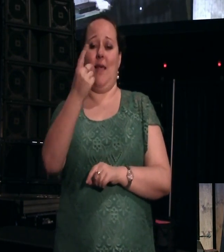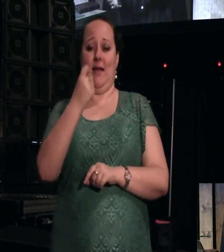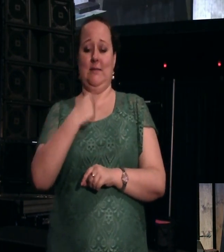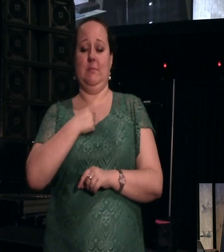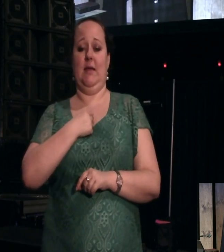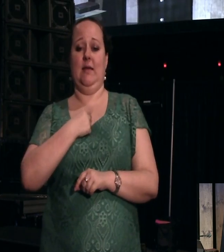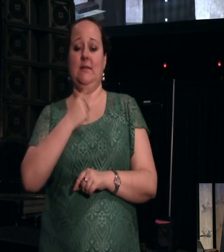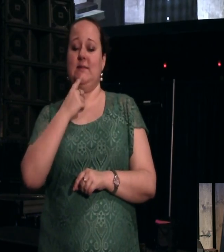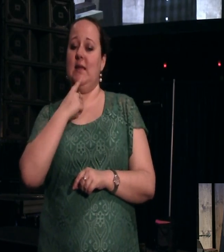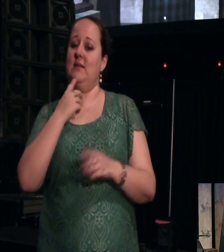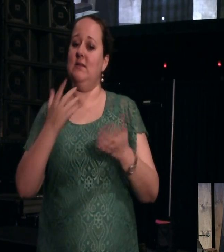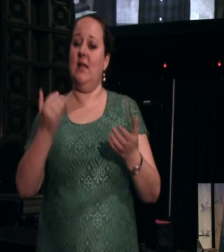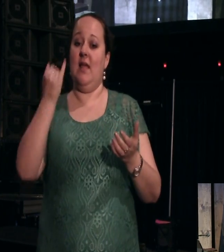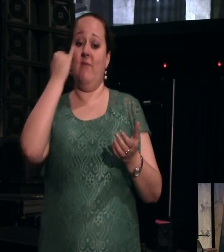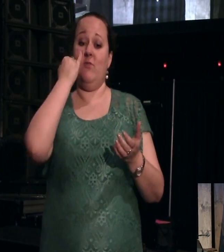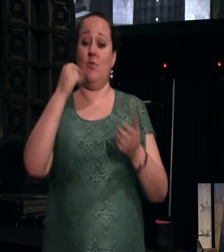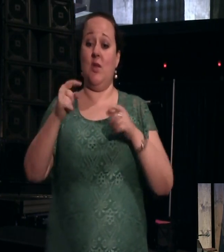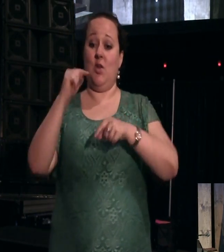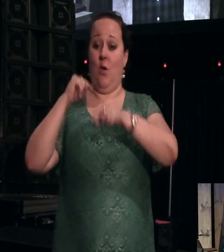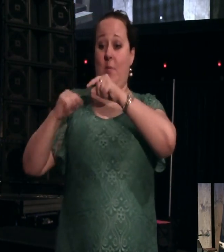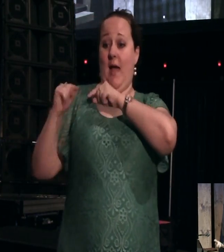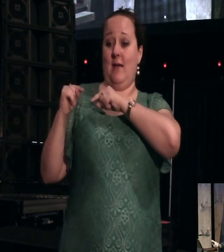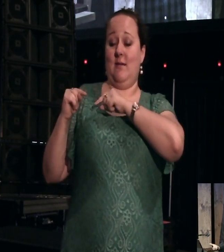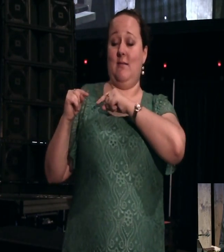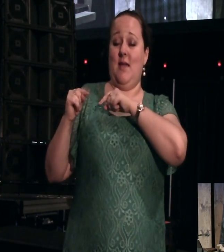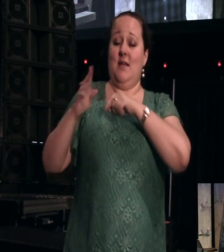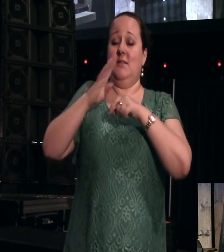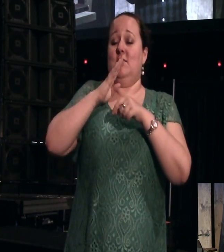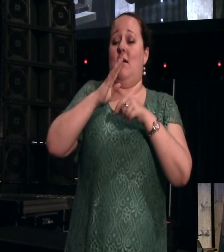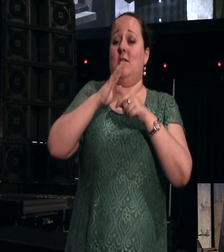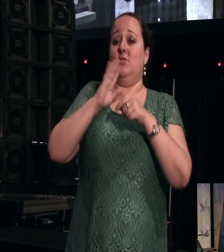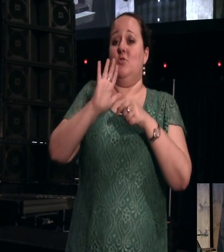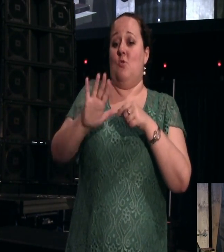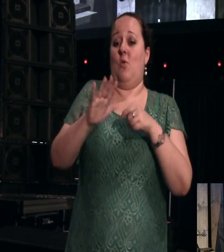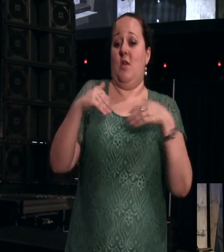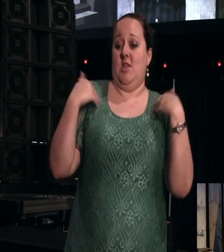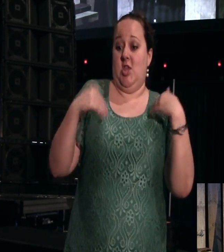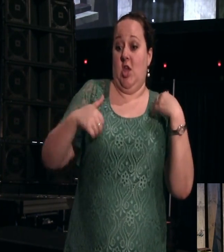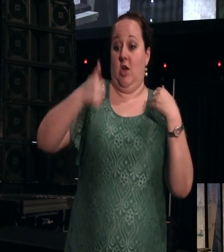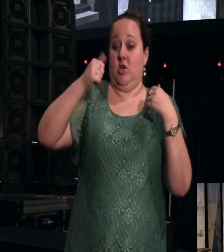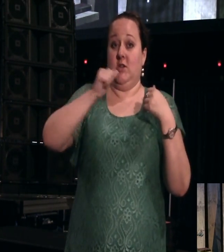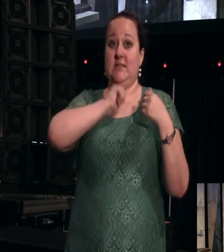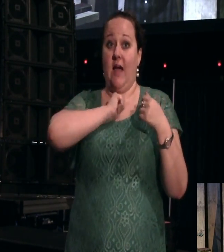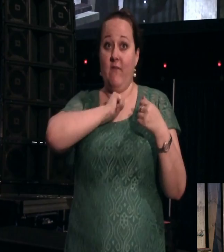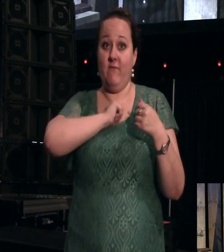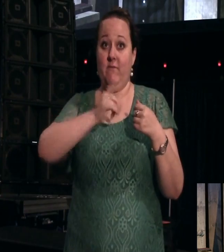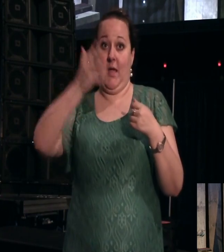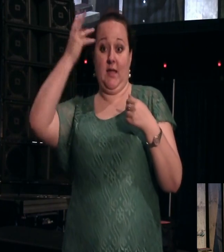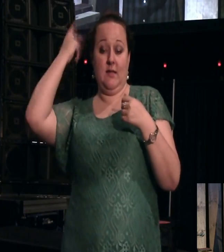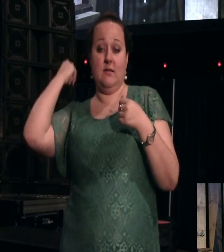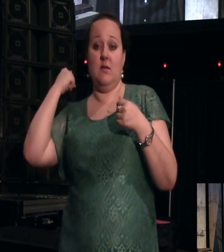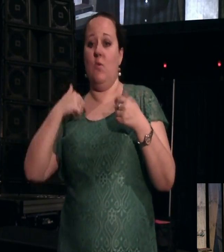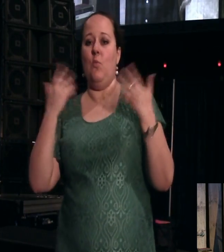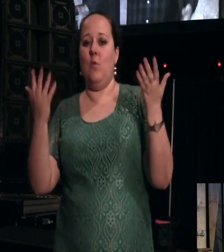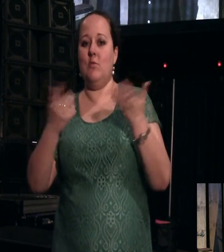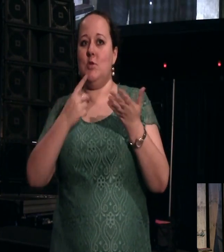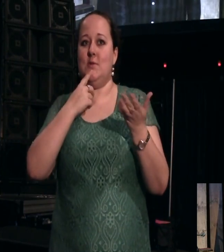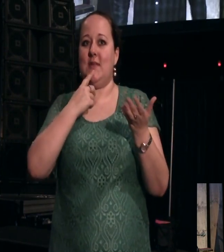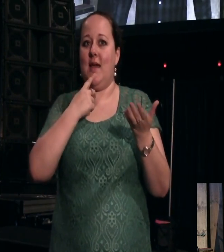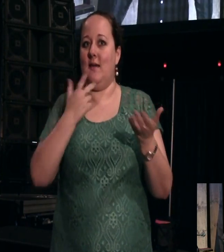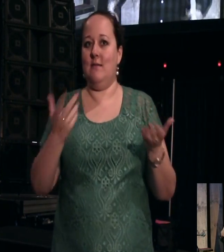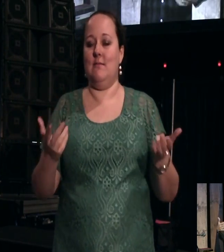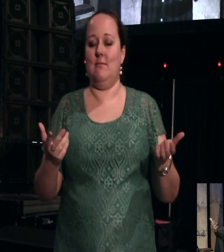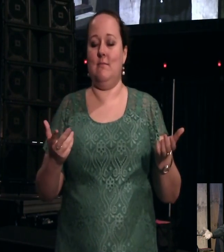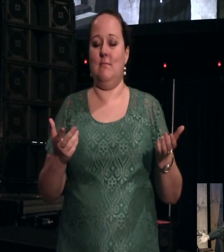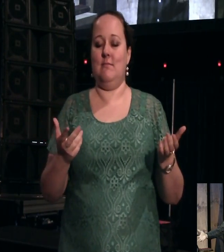last month, where someone has asked me, they've just said, man, if you could go back and talk to your college self,